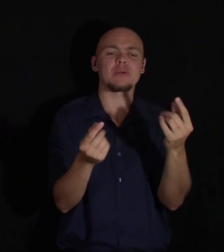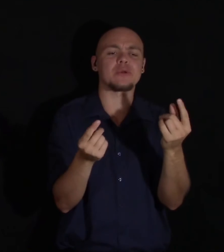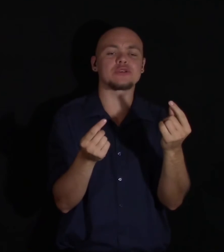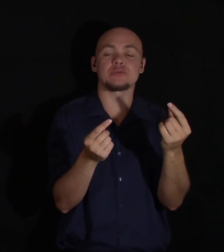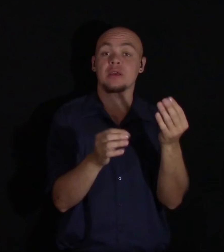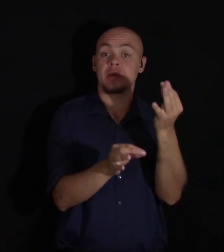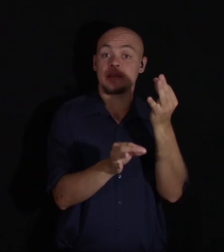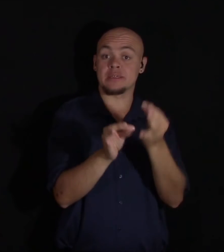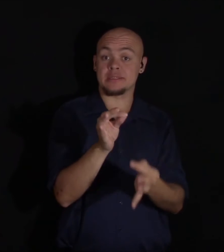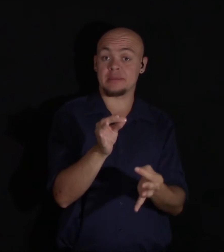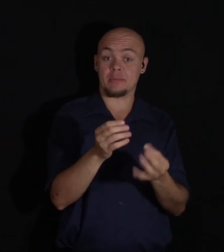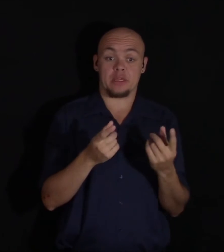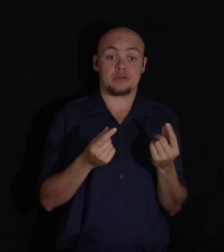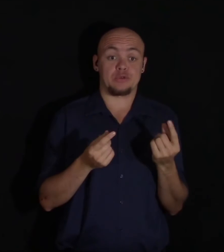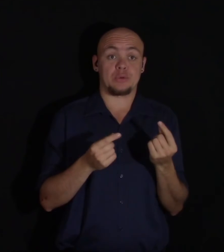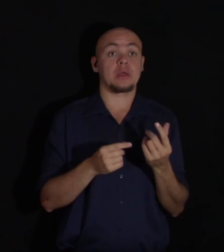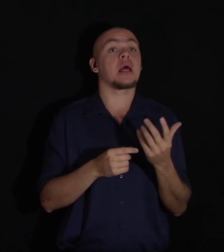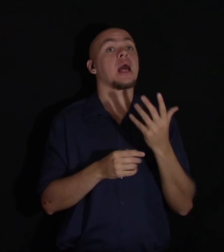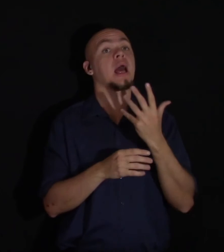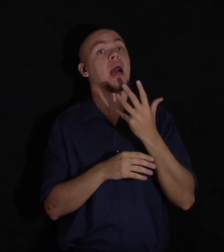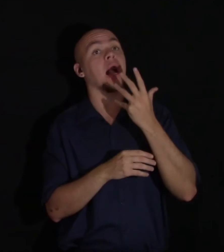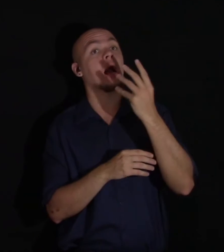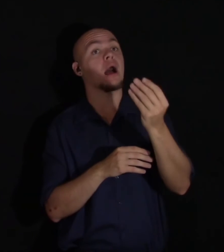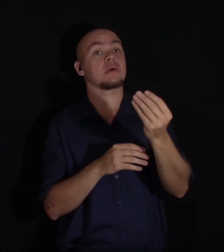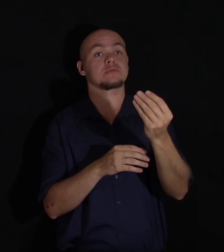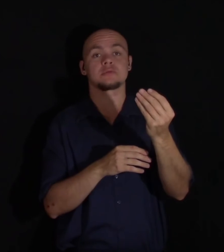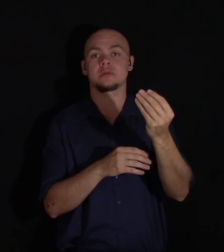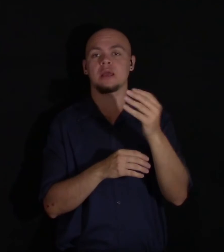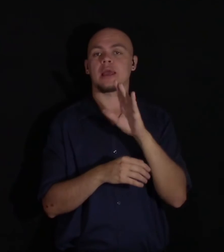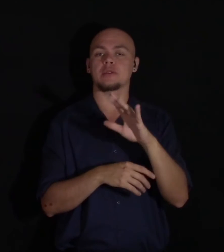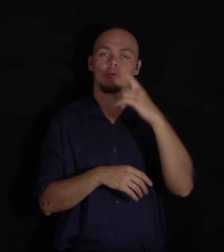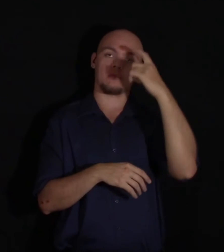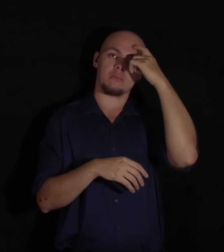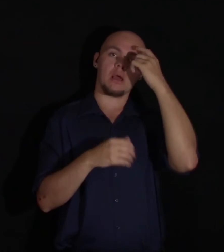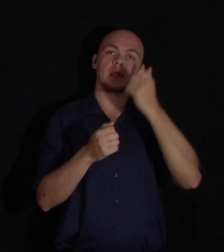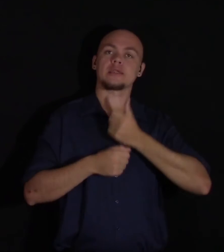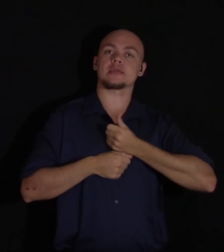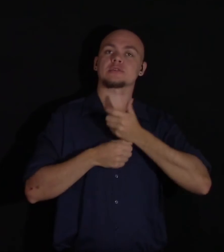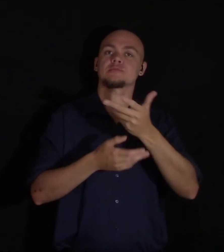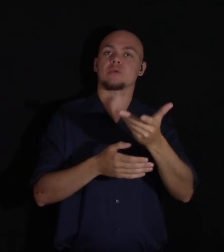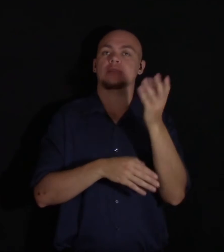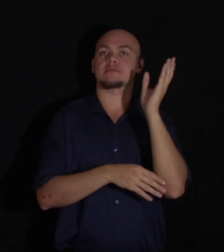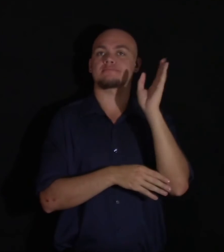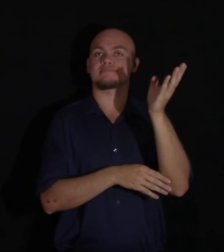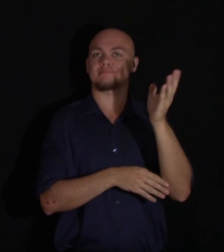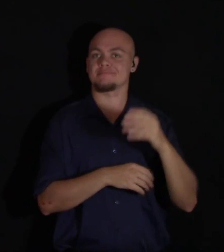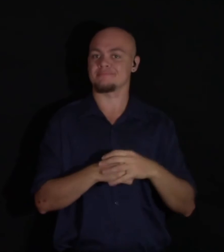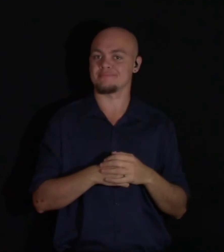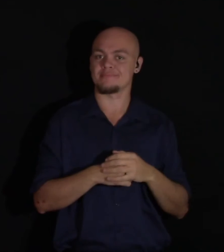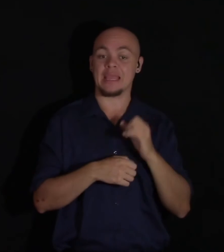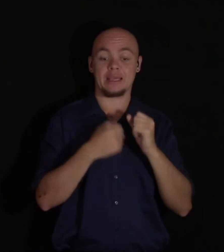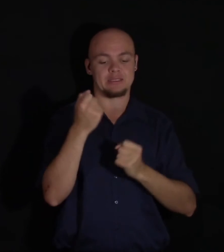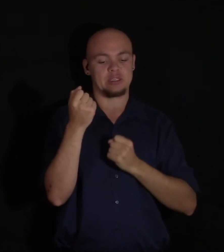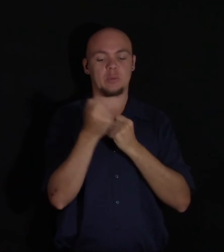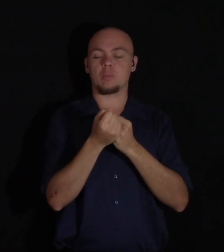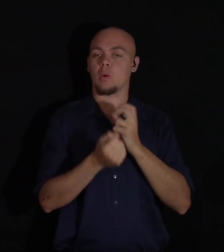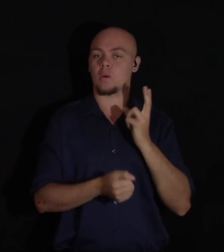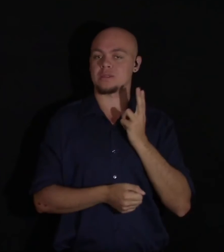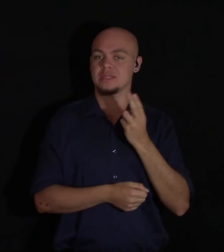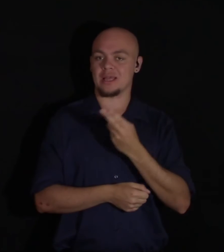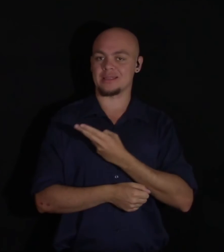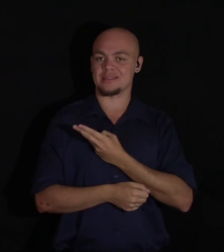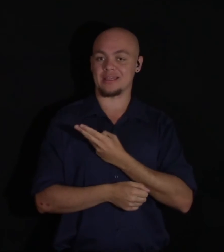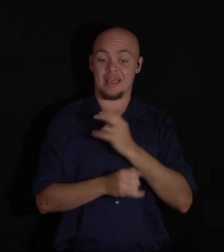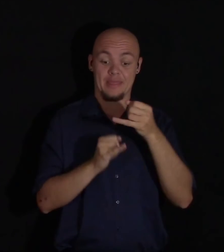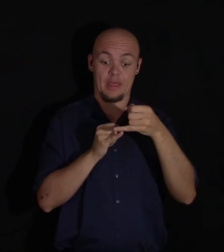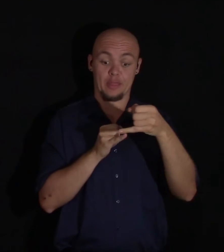the simple act of walking out the front door to speaking your mind in front of an audience, it supports us. Let's